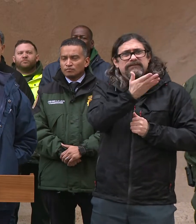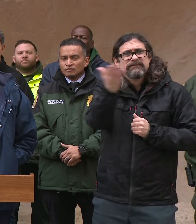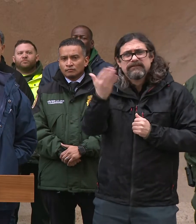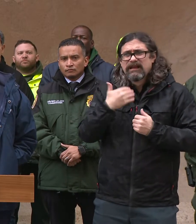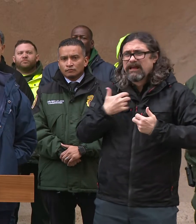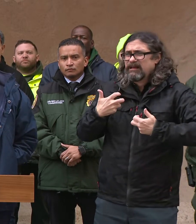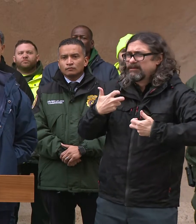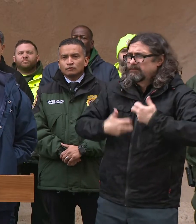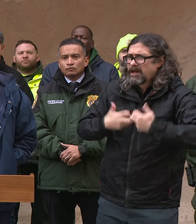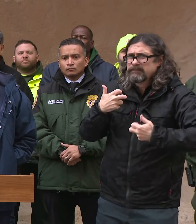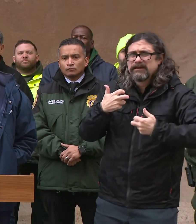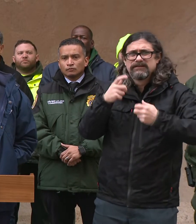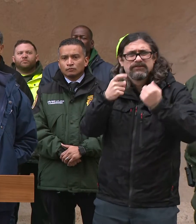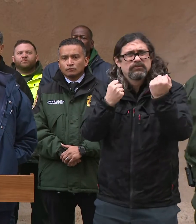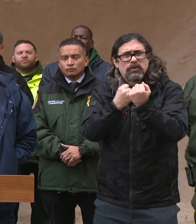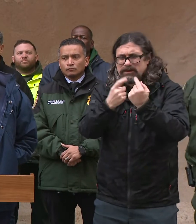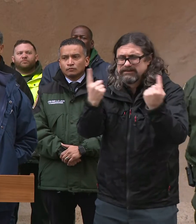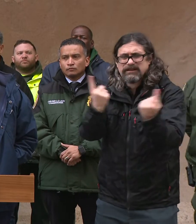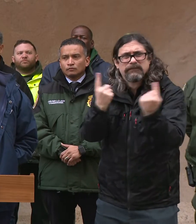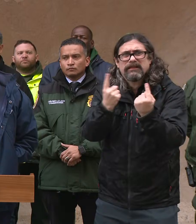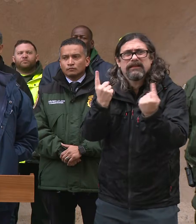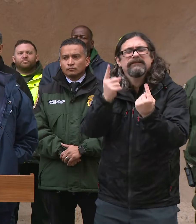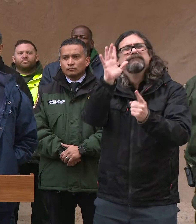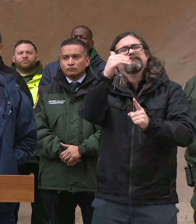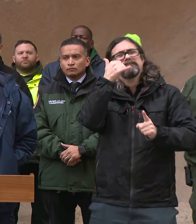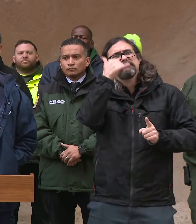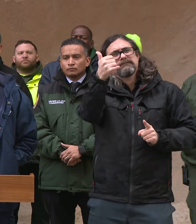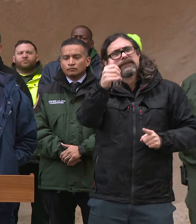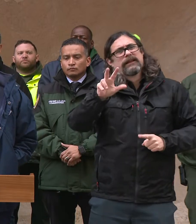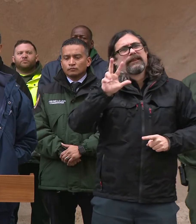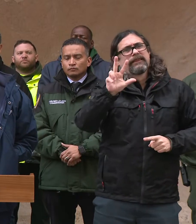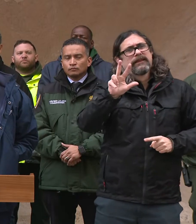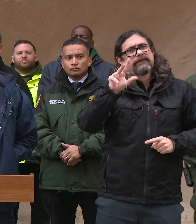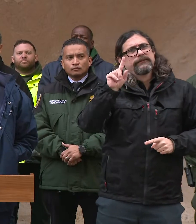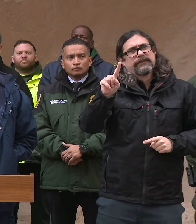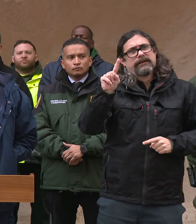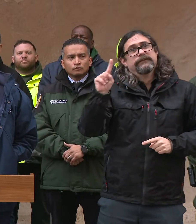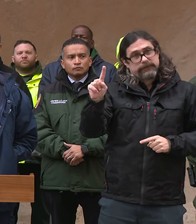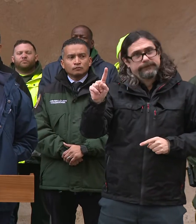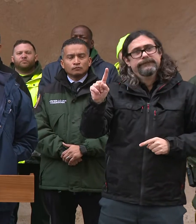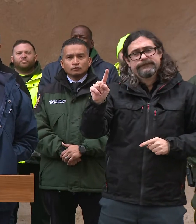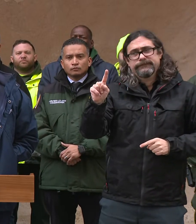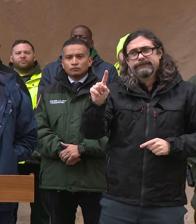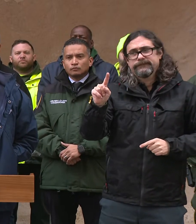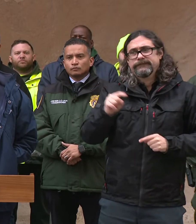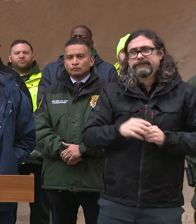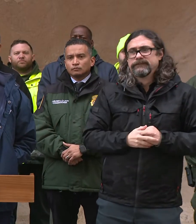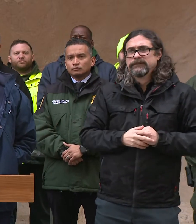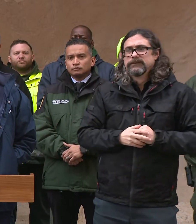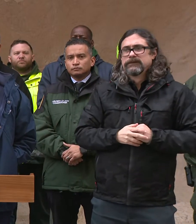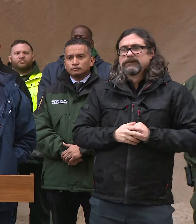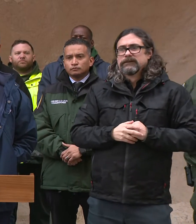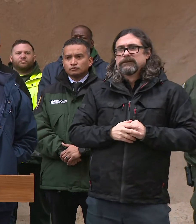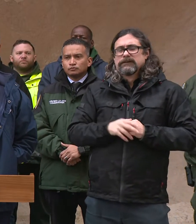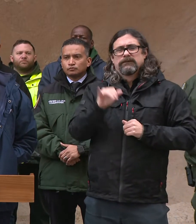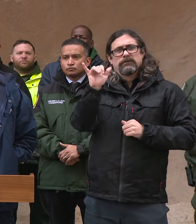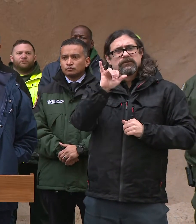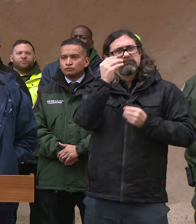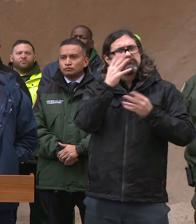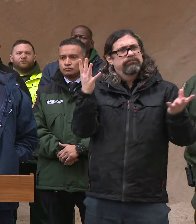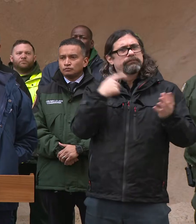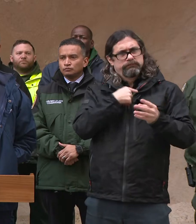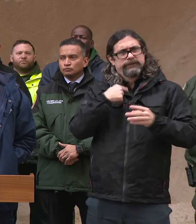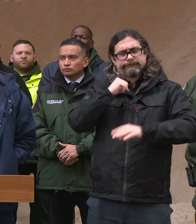code blue. It has been issued for unsheltered New Yorkers. So if you see someone in need,